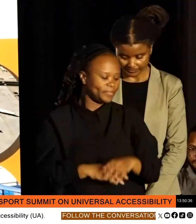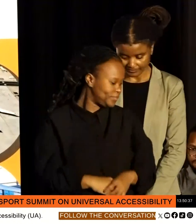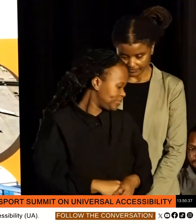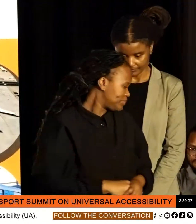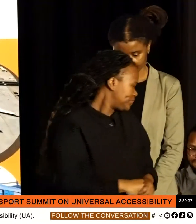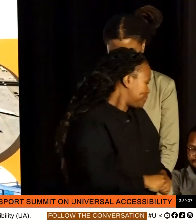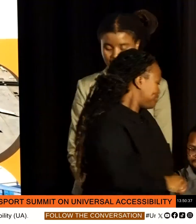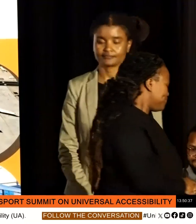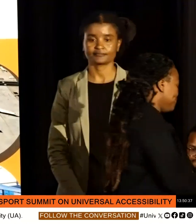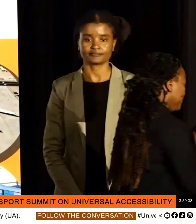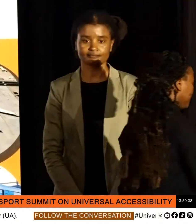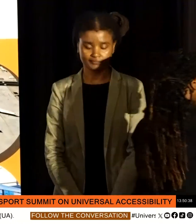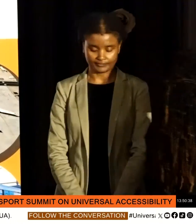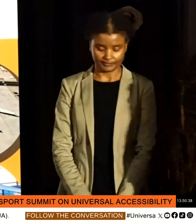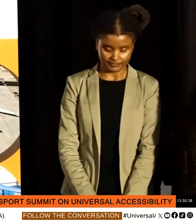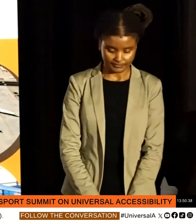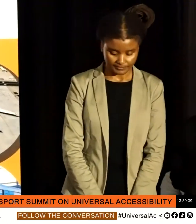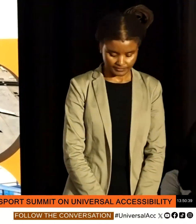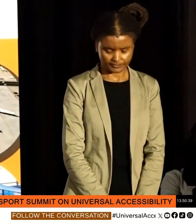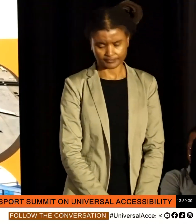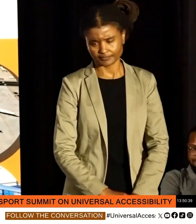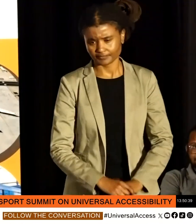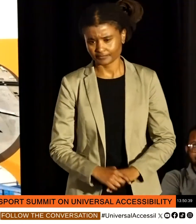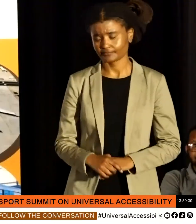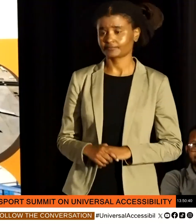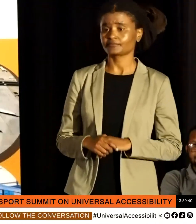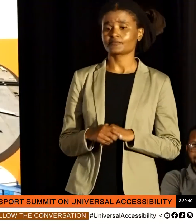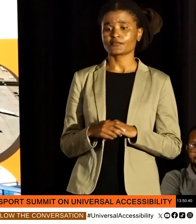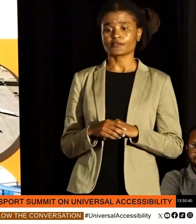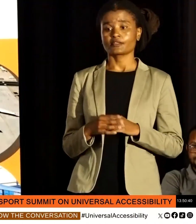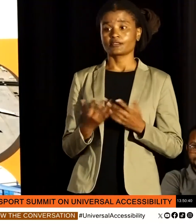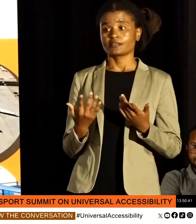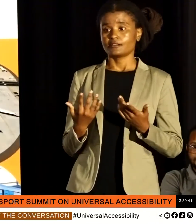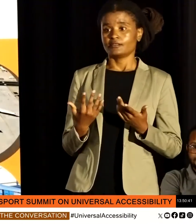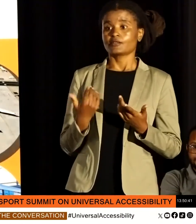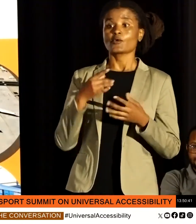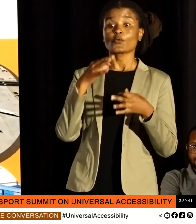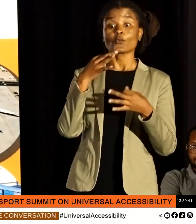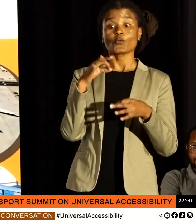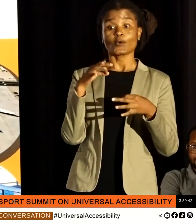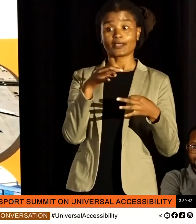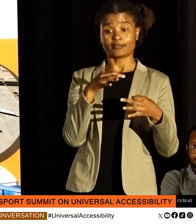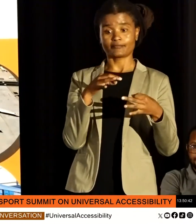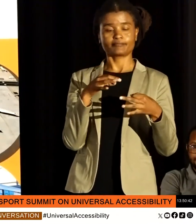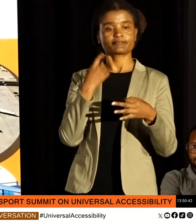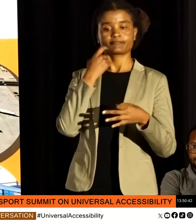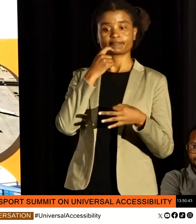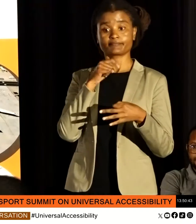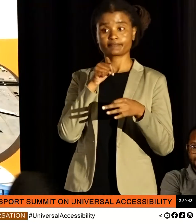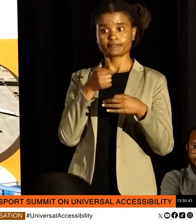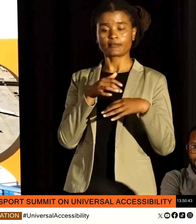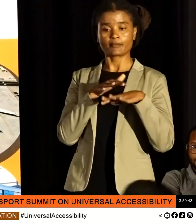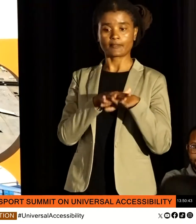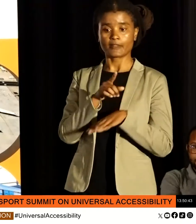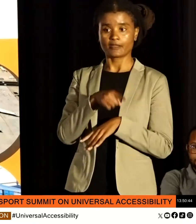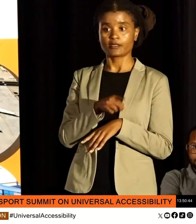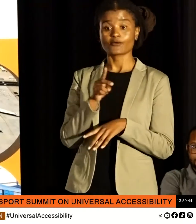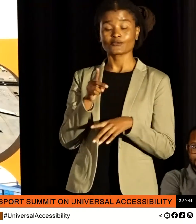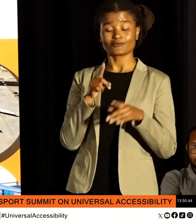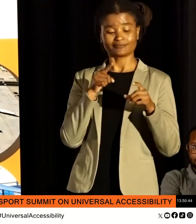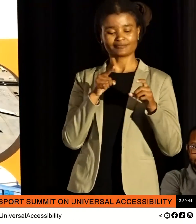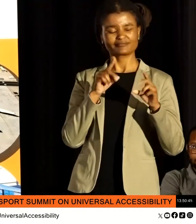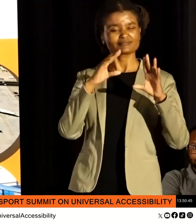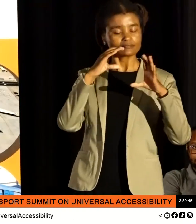action outlined in the Integrated National Disability Strategy white paper, which emphasizes the fundamental right